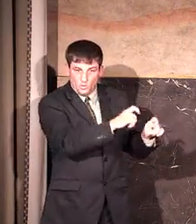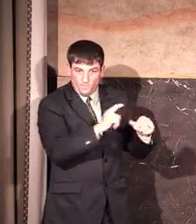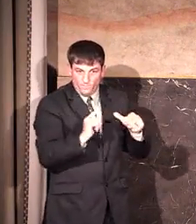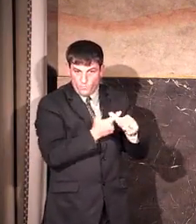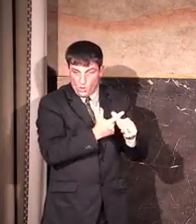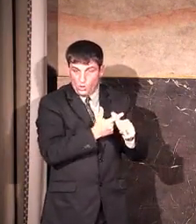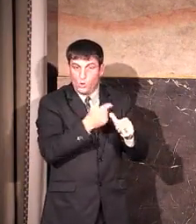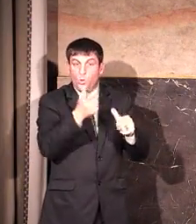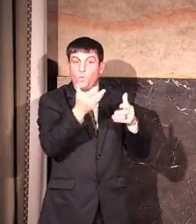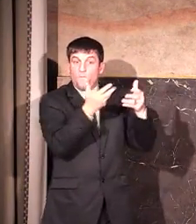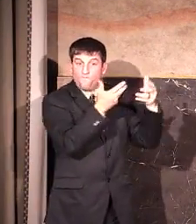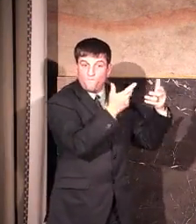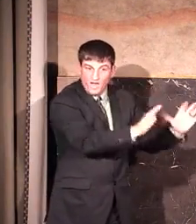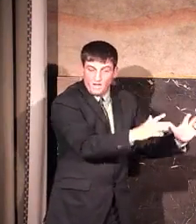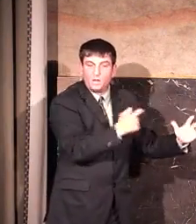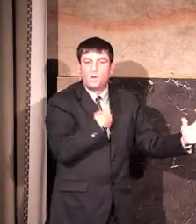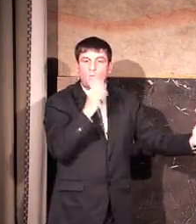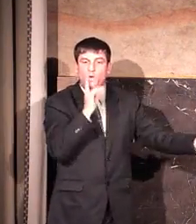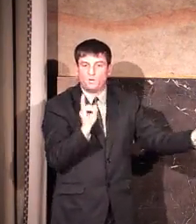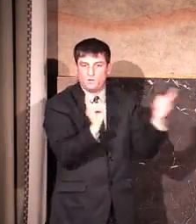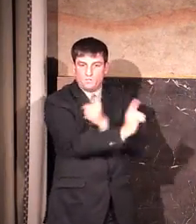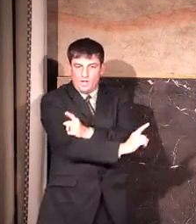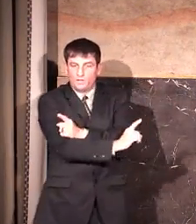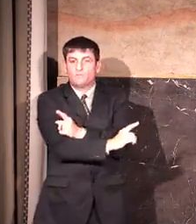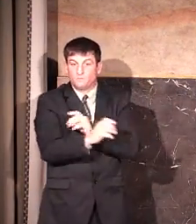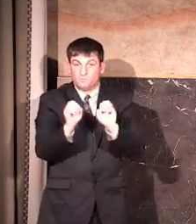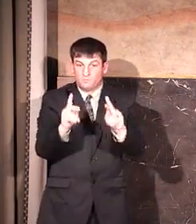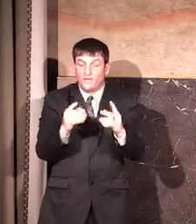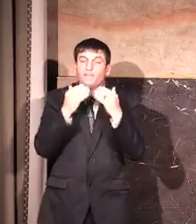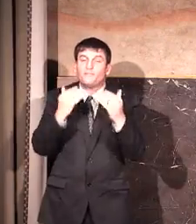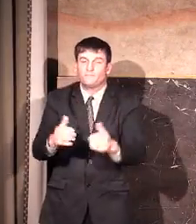you're finished with Dr. BU, I will come back. Thank you.